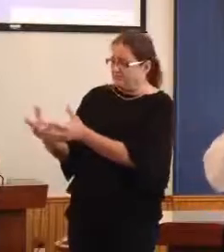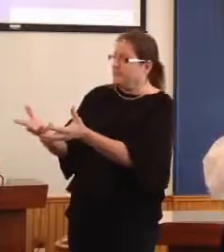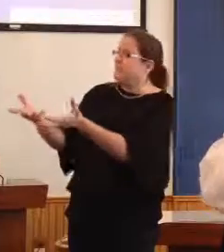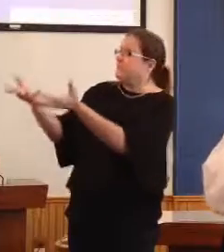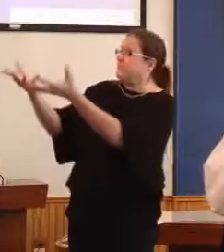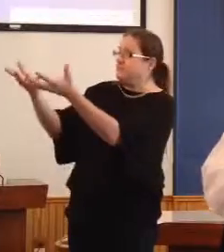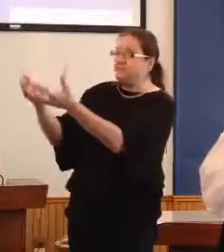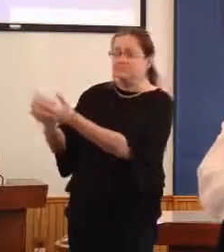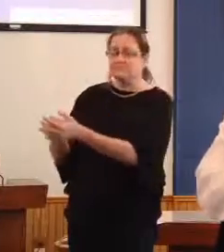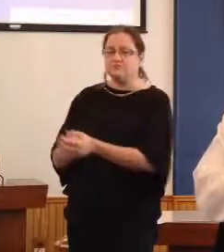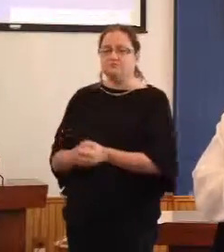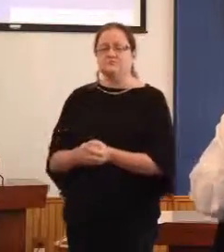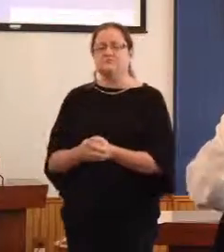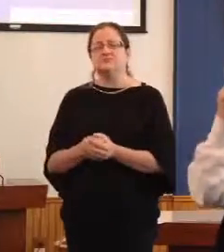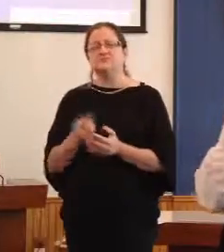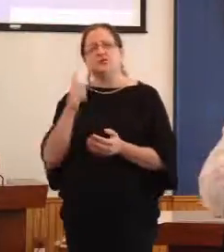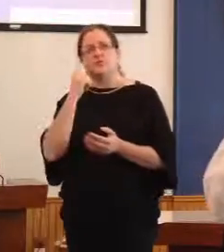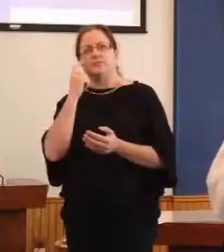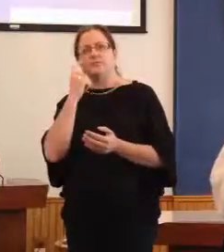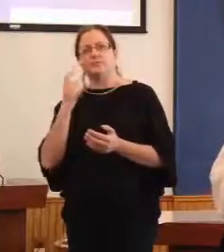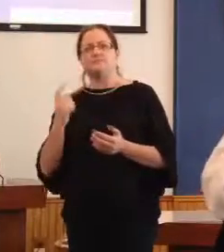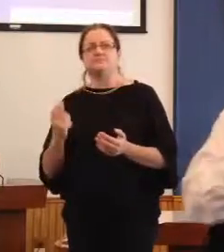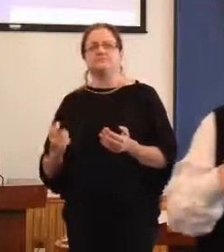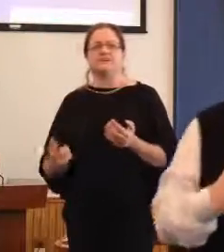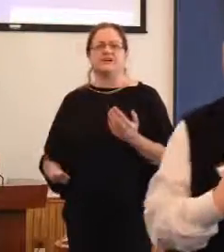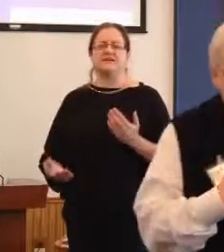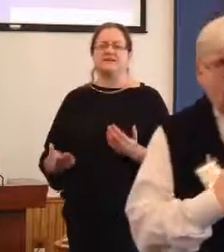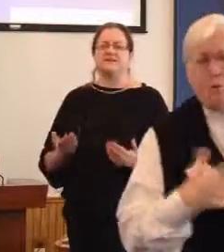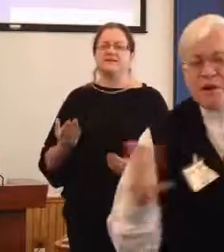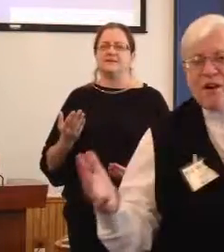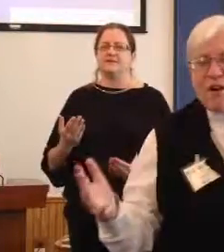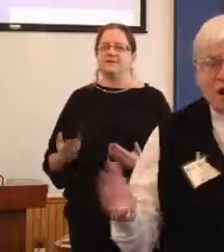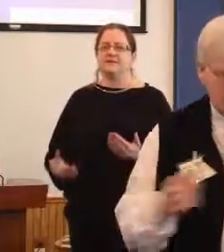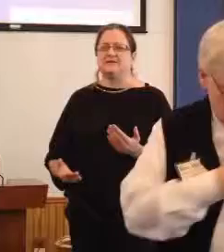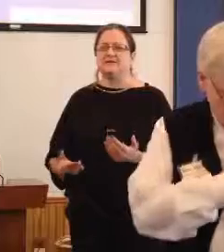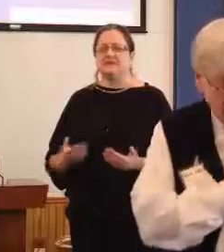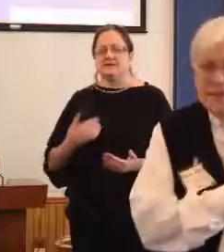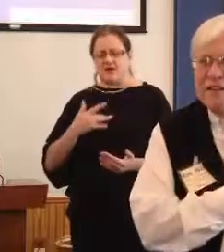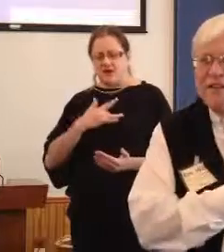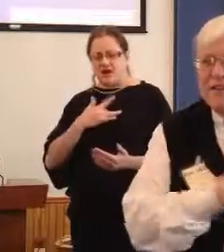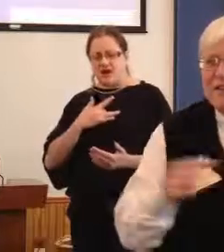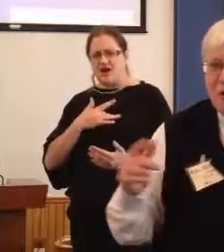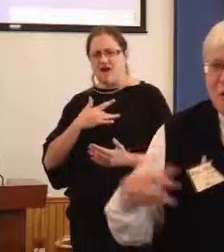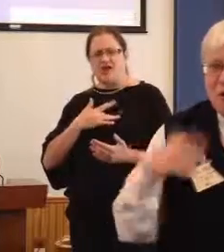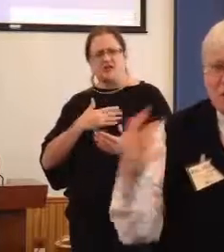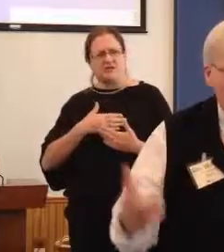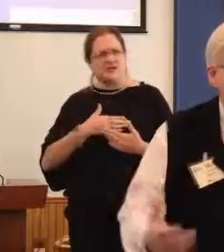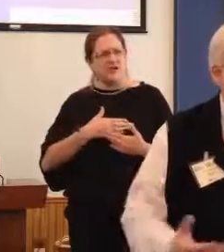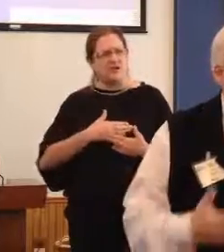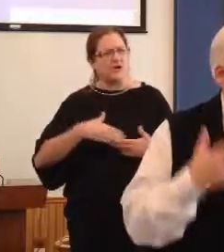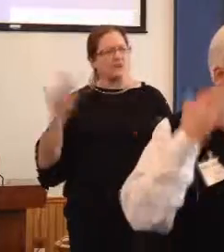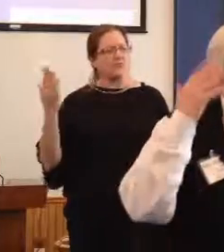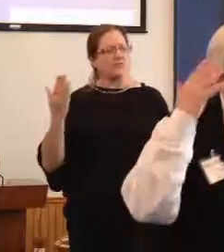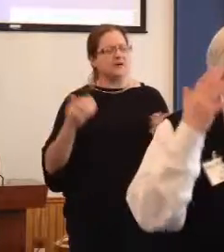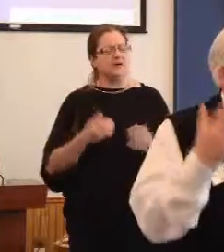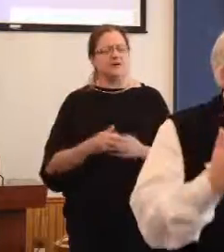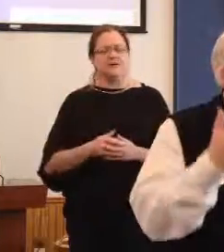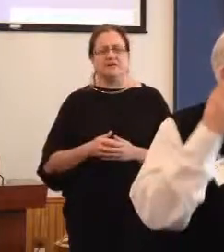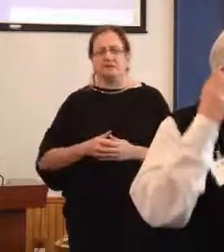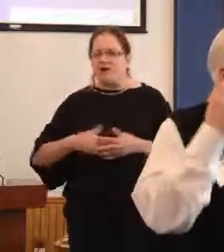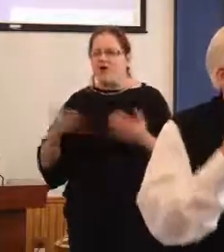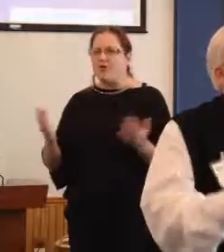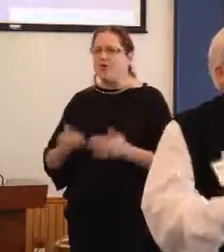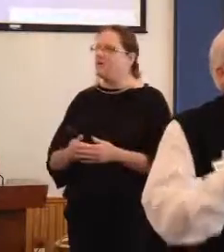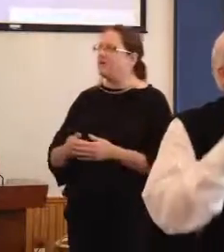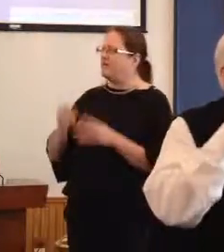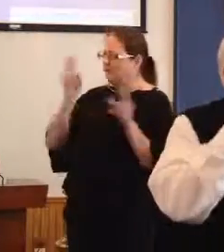So maybe what we need to do is open our hearts. Open our hearts to